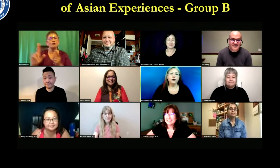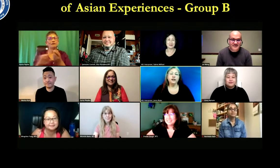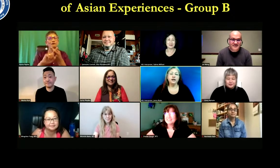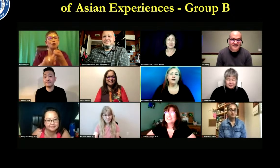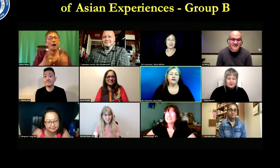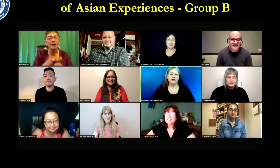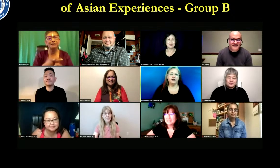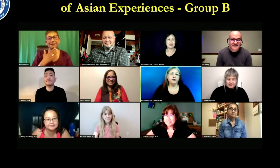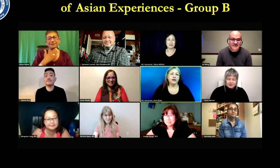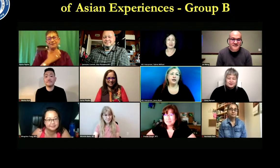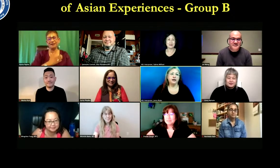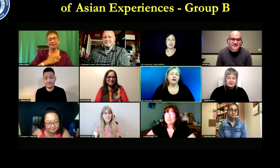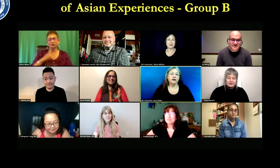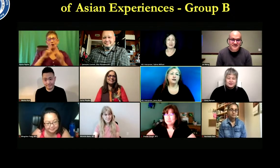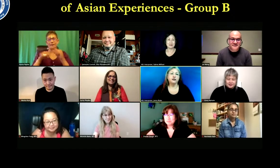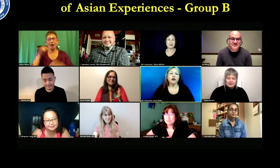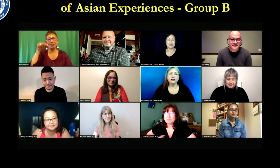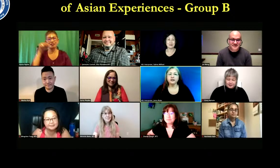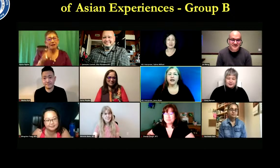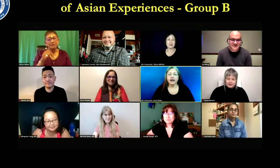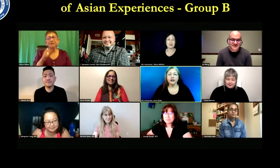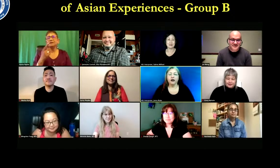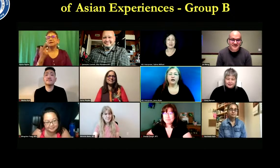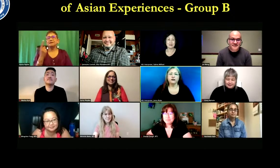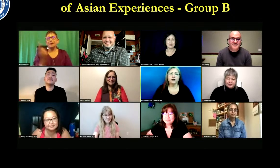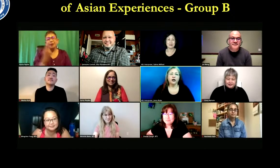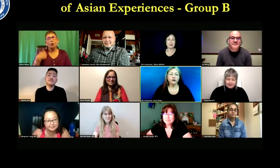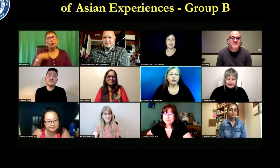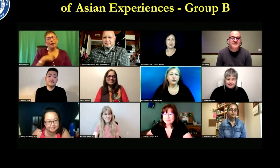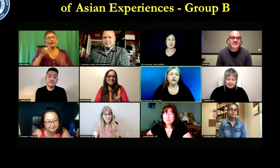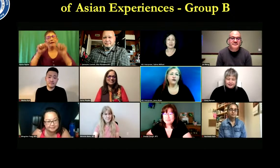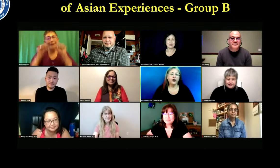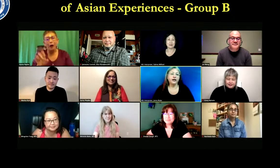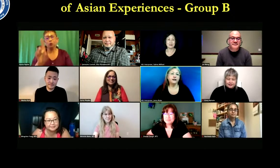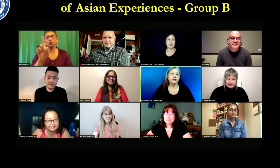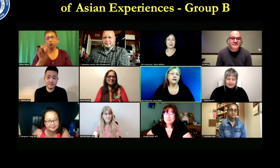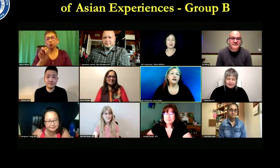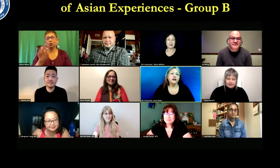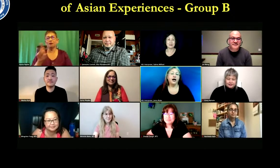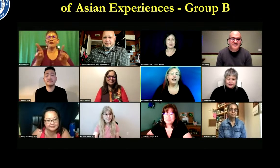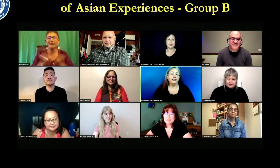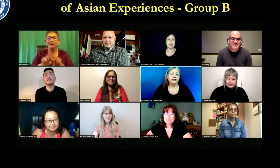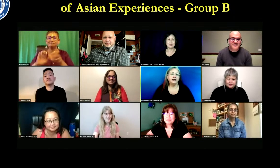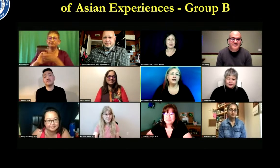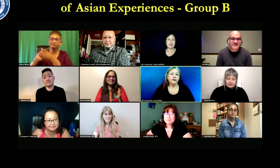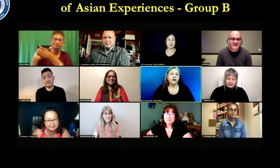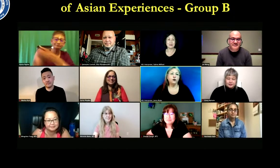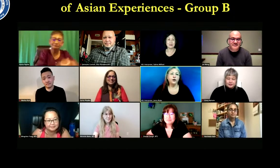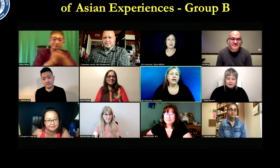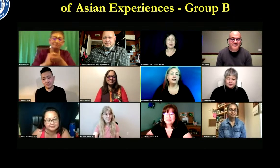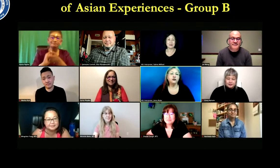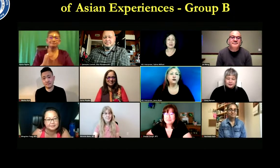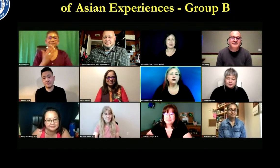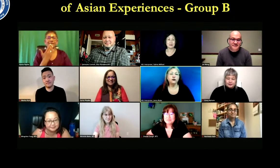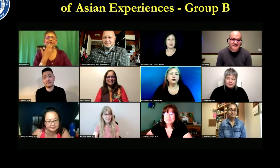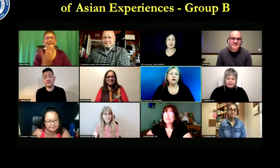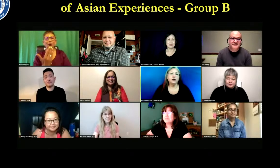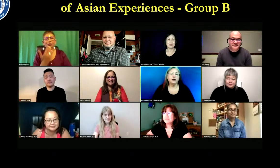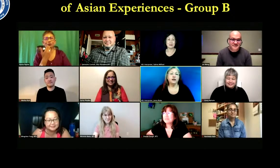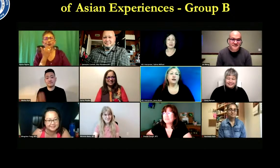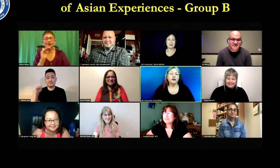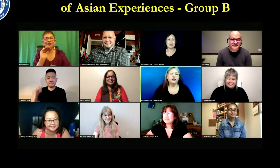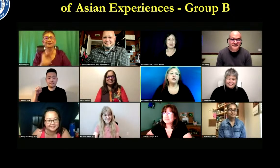as we leave this meeting, start the dialogue. Talk with your friends. This is something we can do